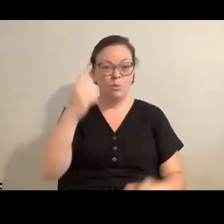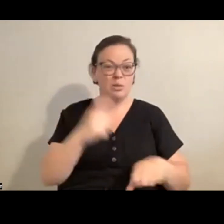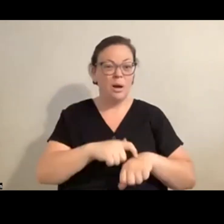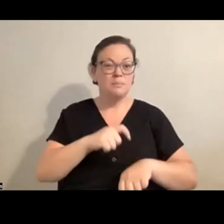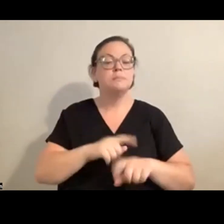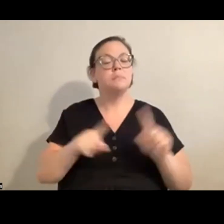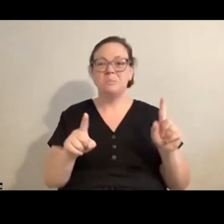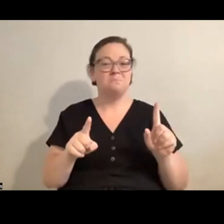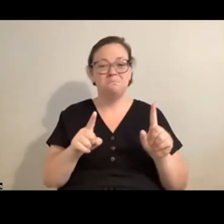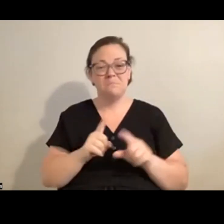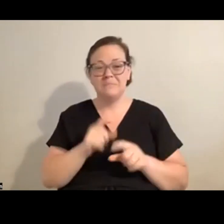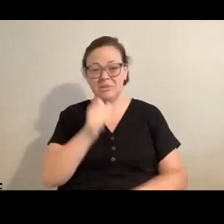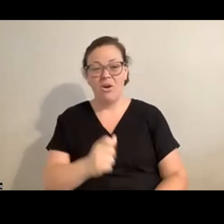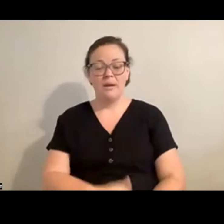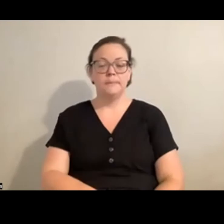And so